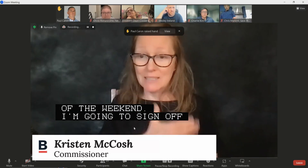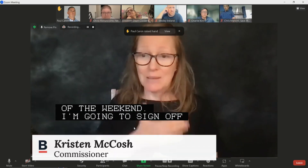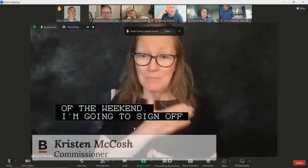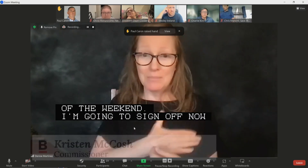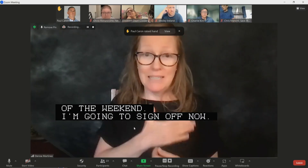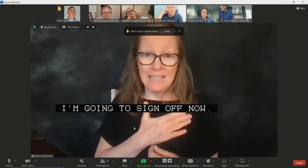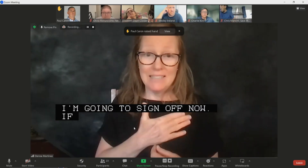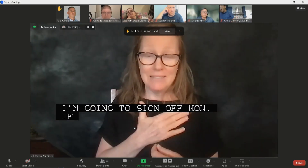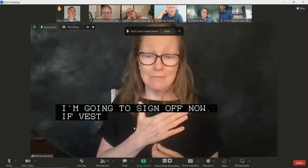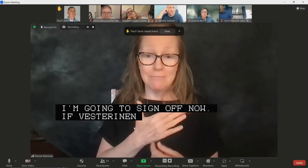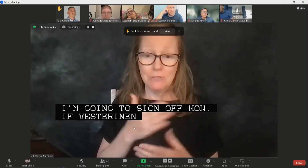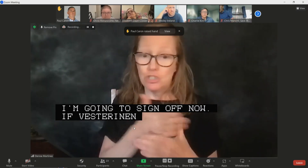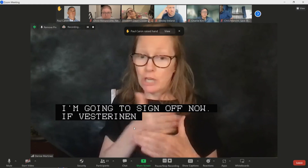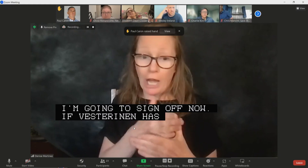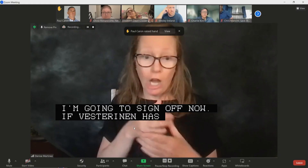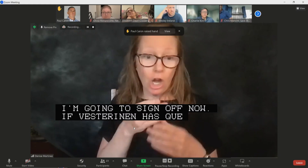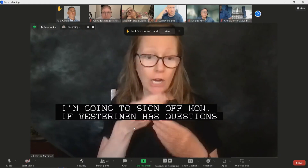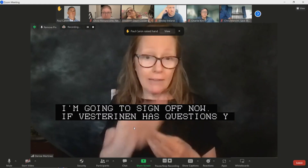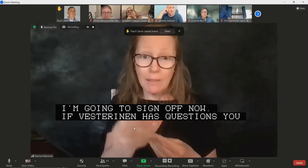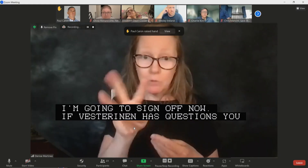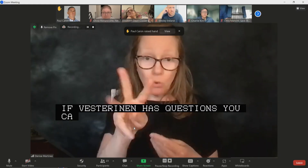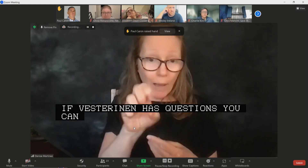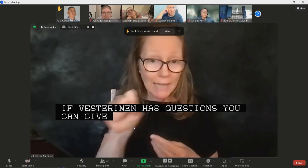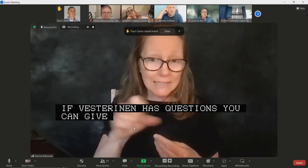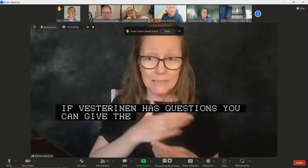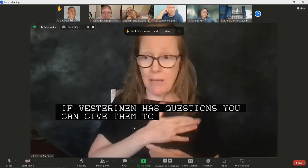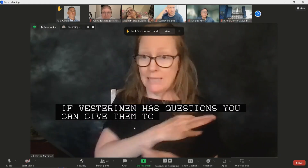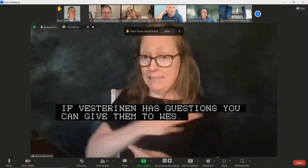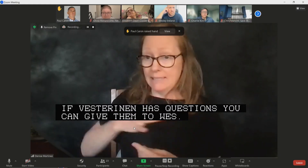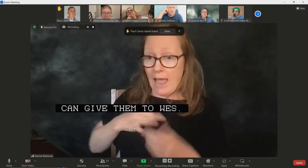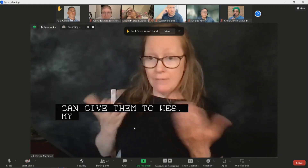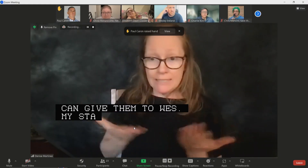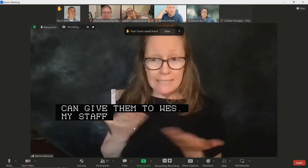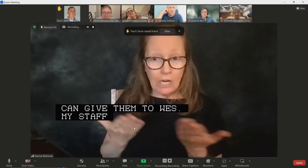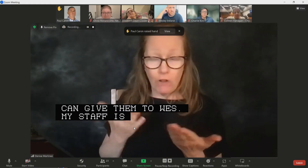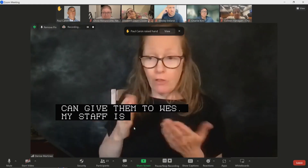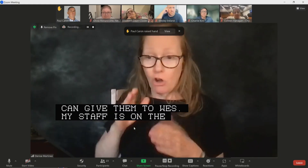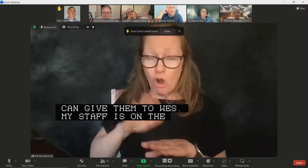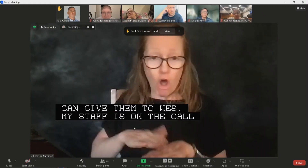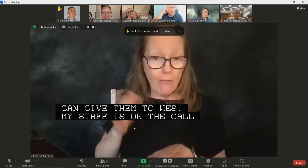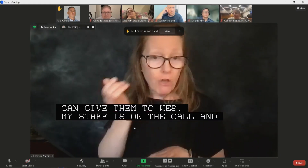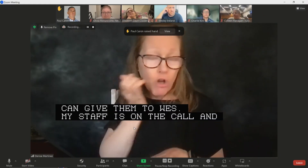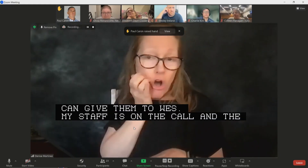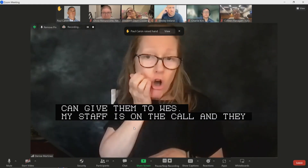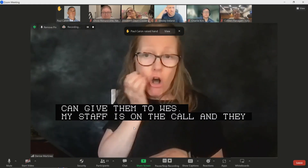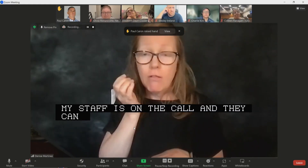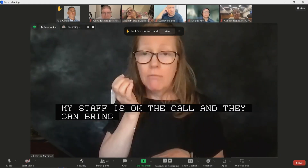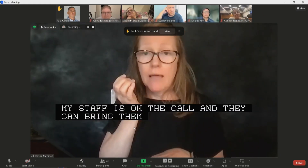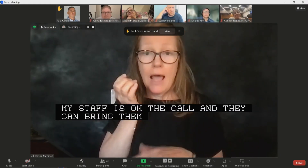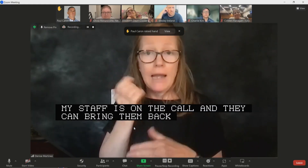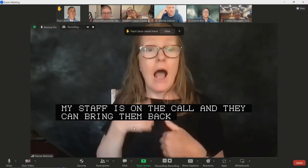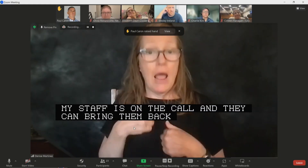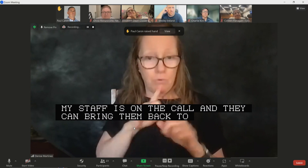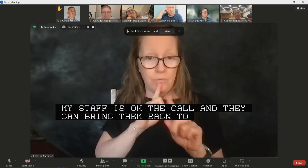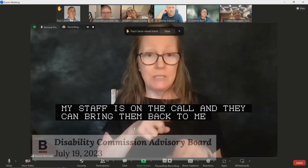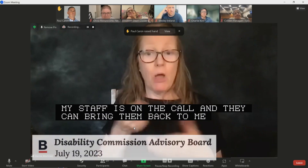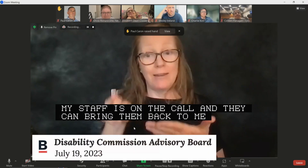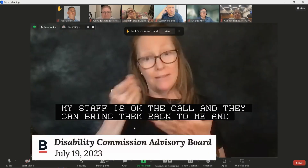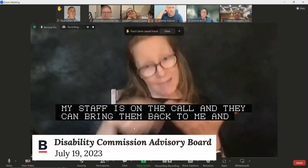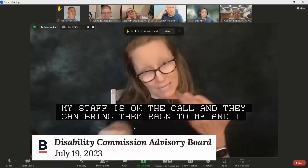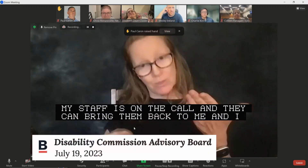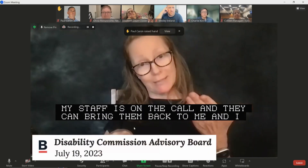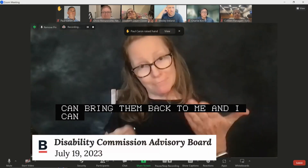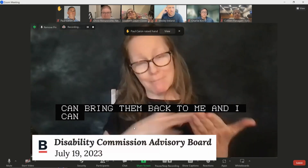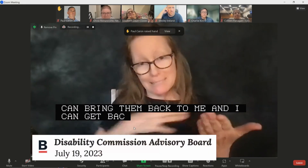to Wes. My staff is on the call, and they can bring them back to me, and I can get back to you next week.